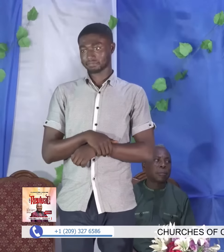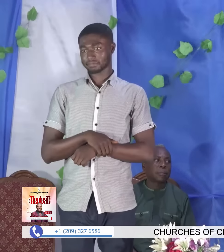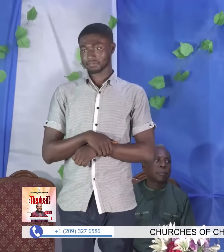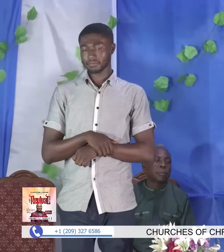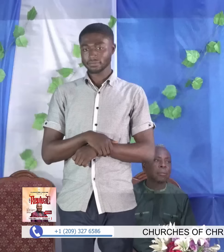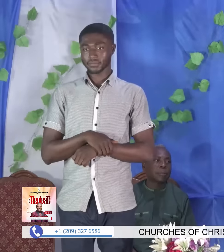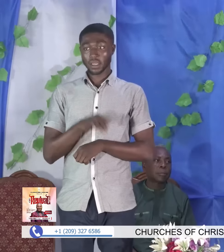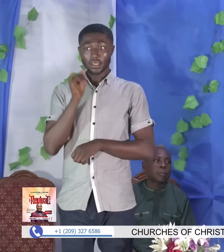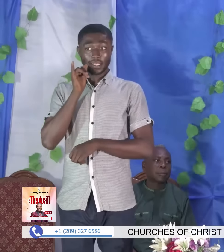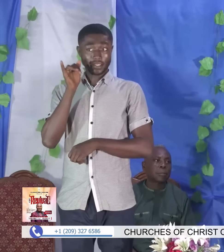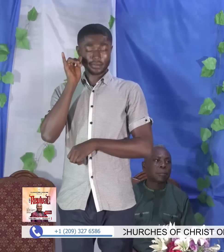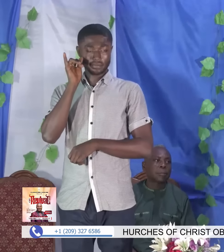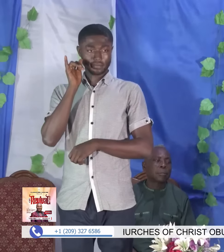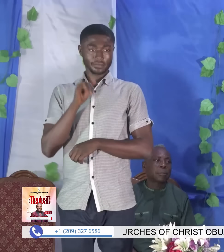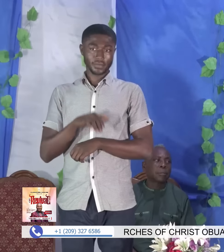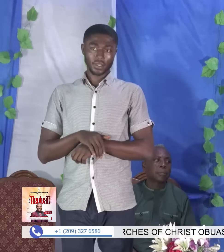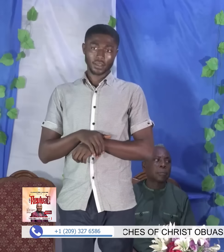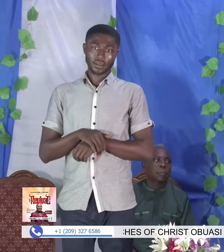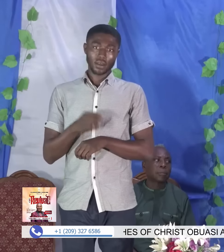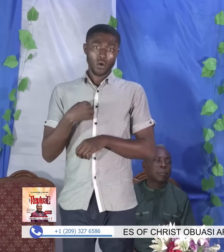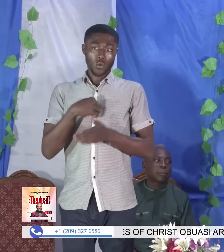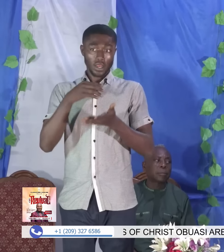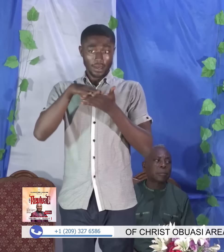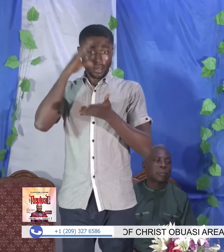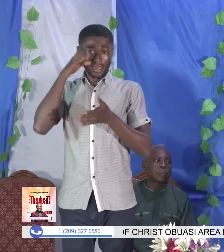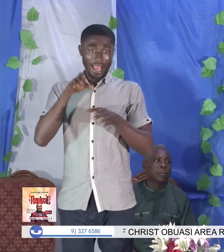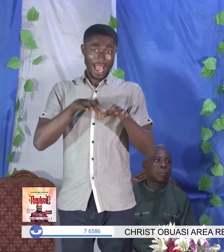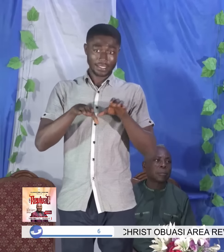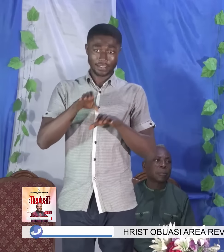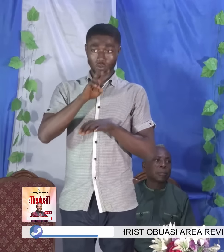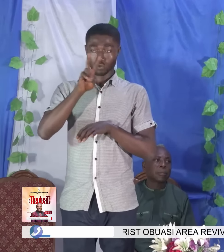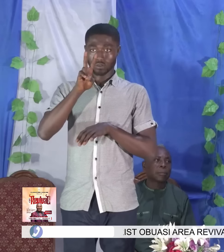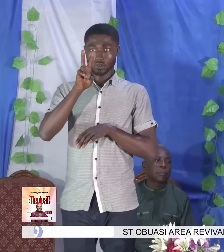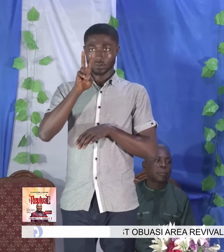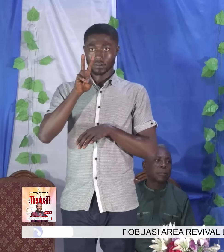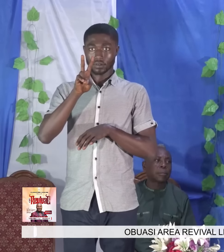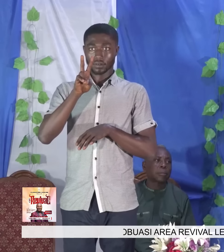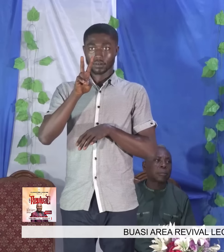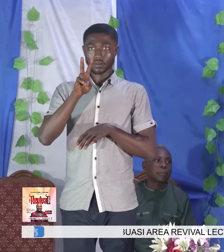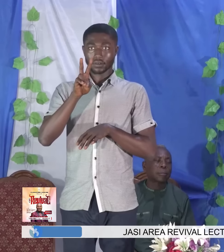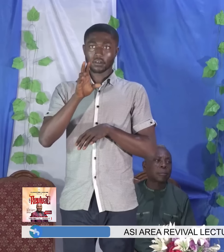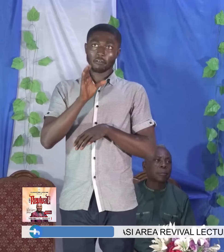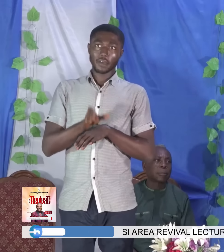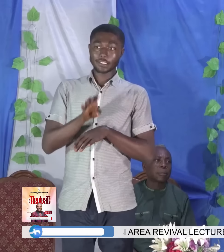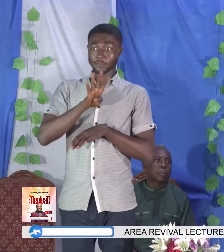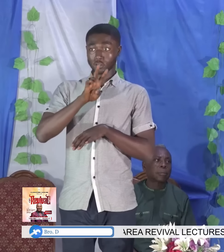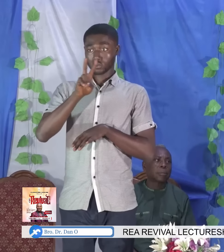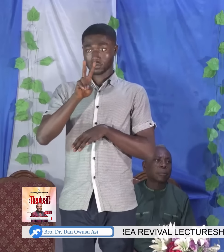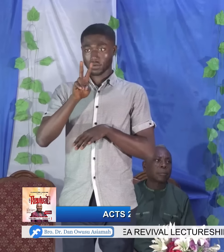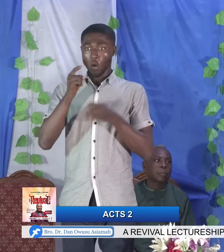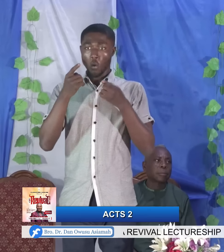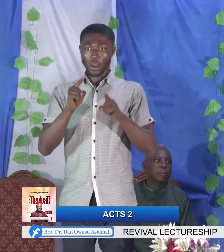And ra, yes, sir, a small for you, ma, a timino. Sir Ebra, a sorrow, a chasseno.